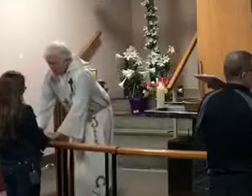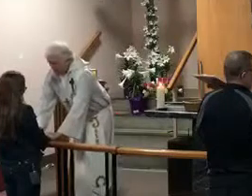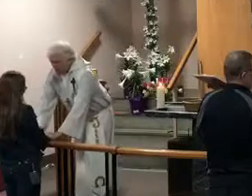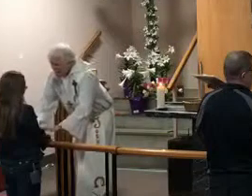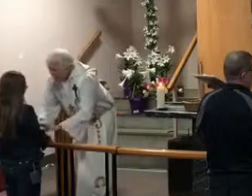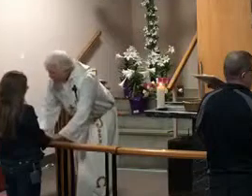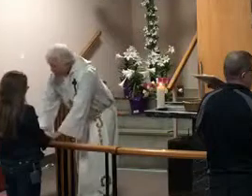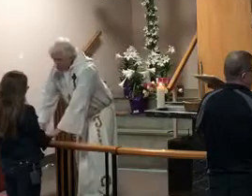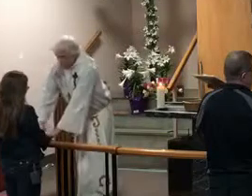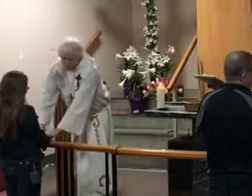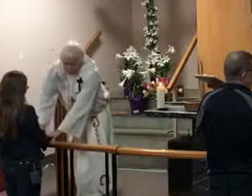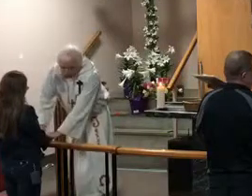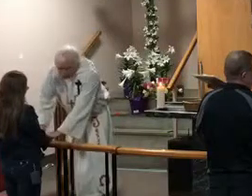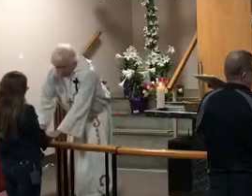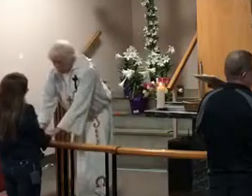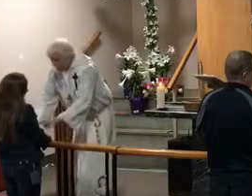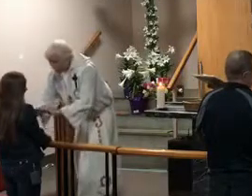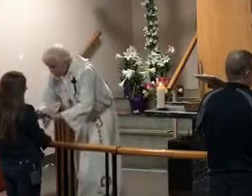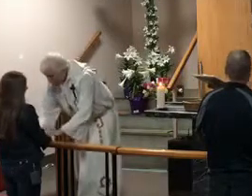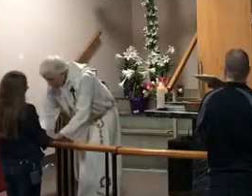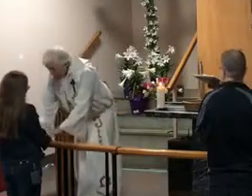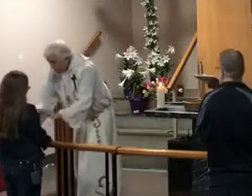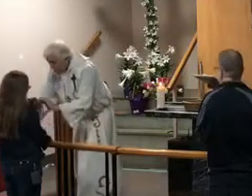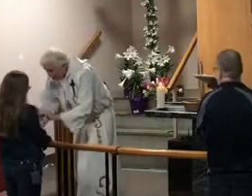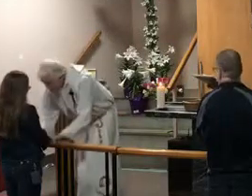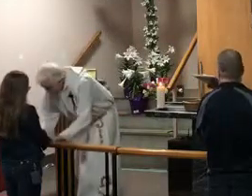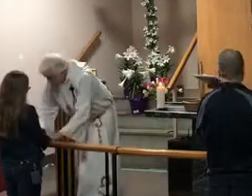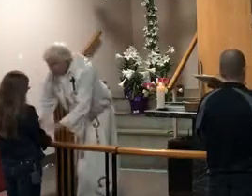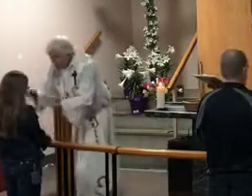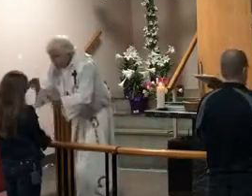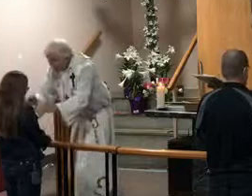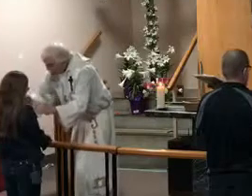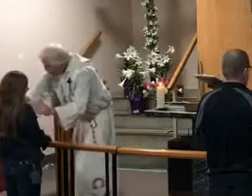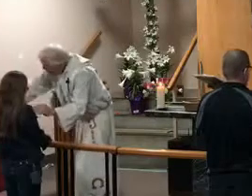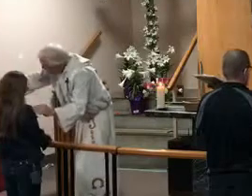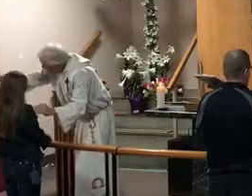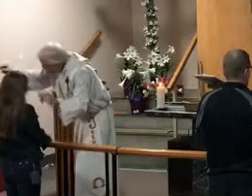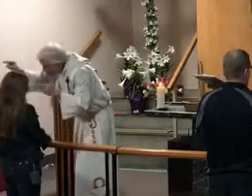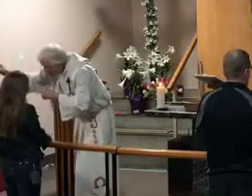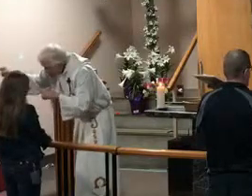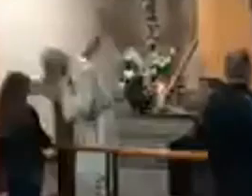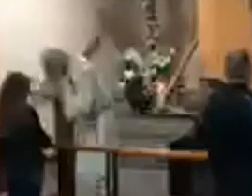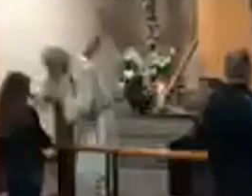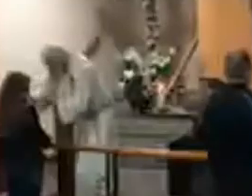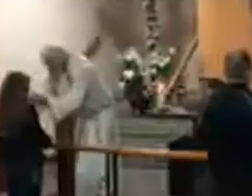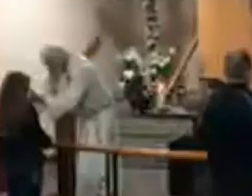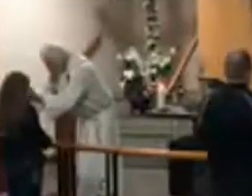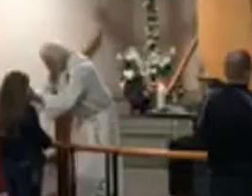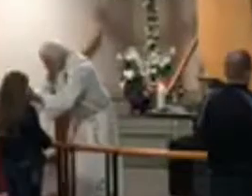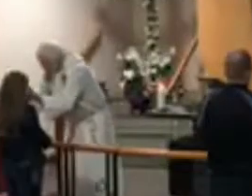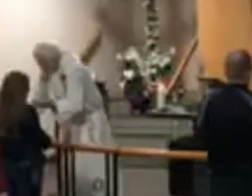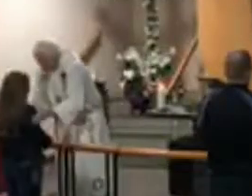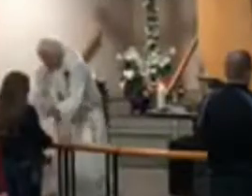forget. Tomorrow, we never forget. I know. Tomorrow and every day from now on is new life. It's new life.